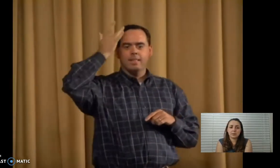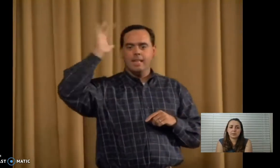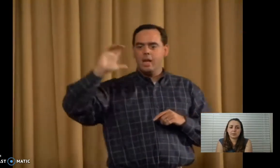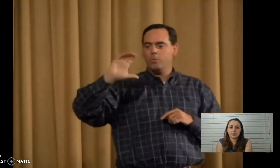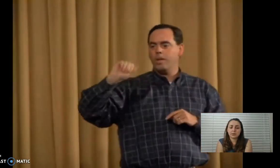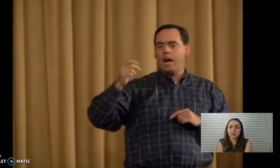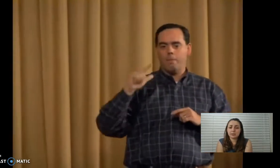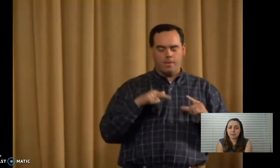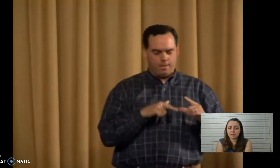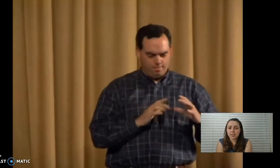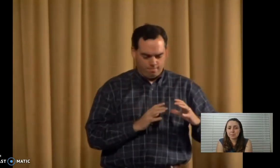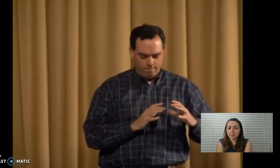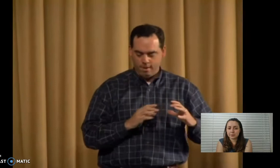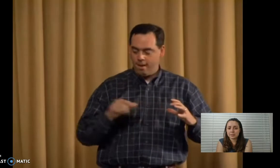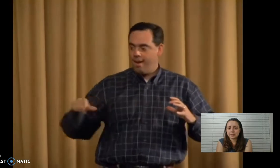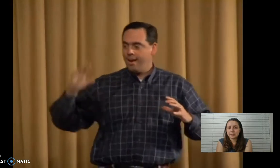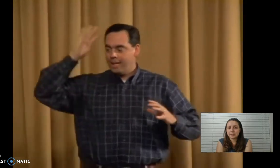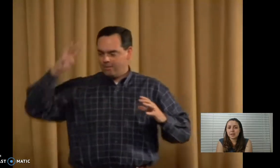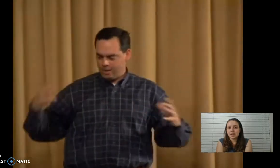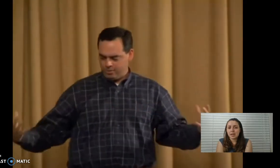Now, unique intelligence capital